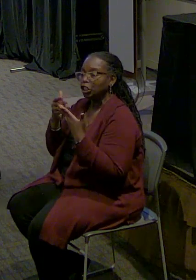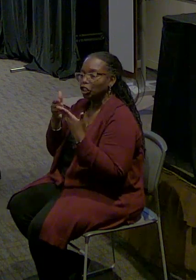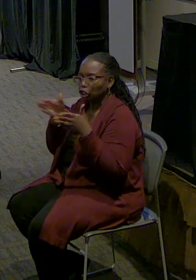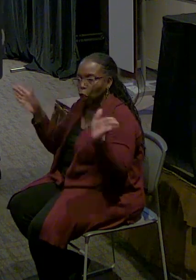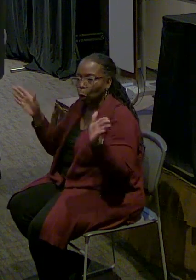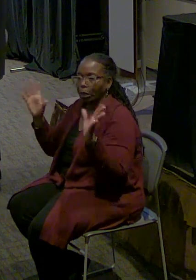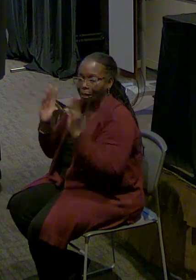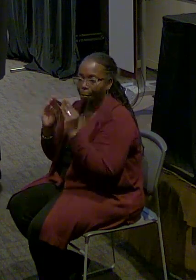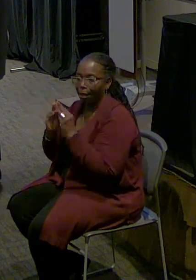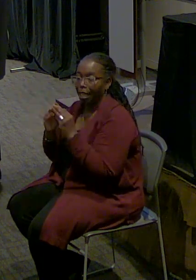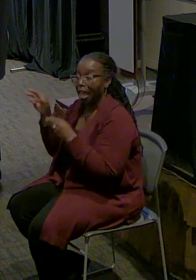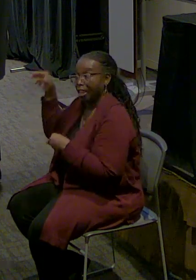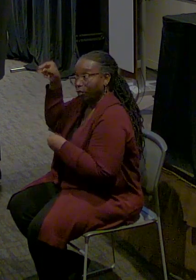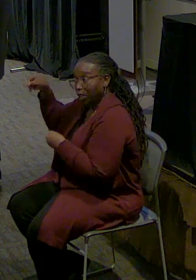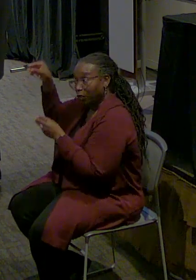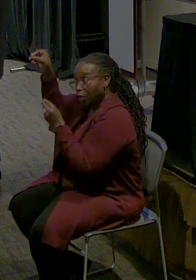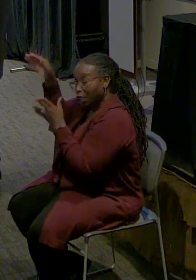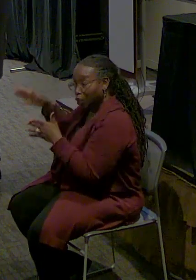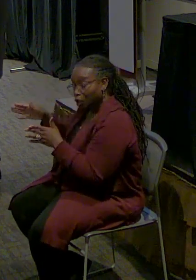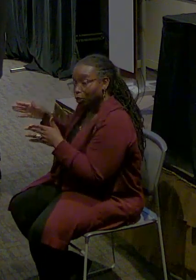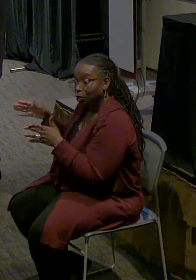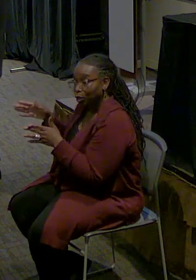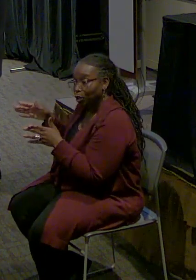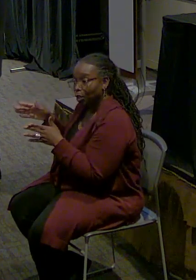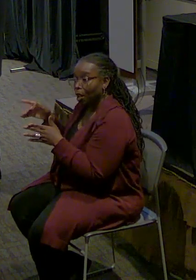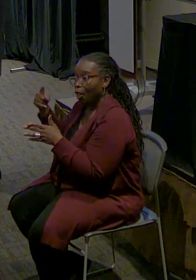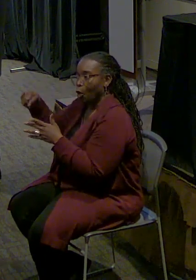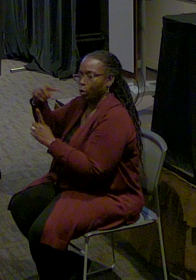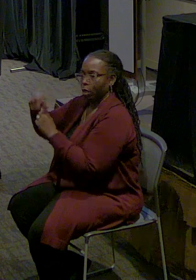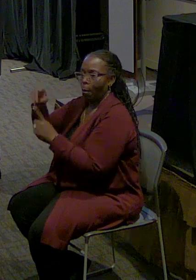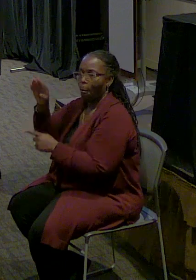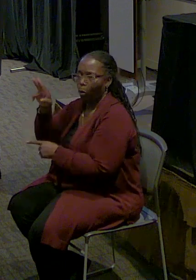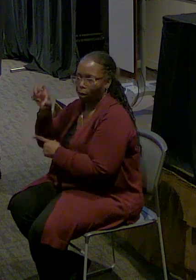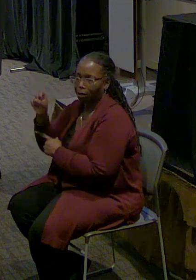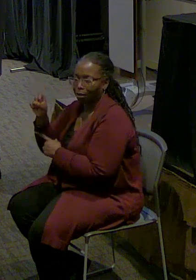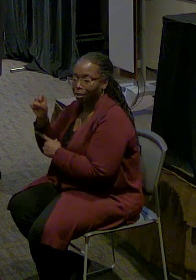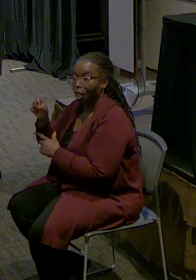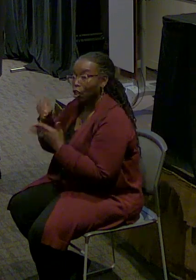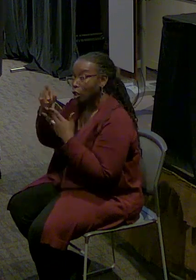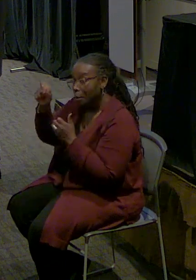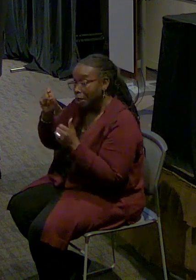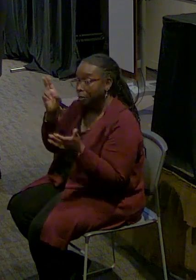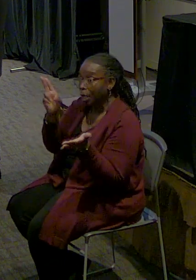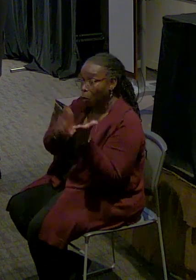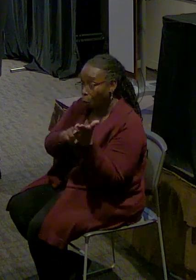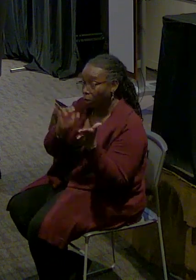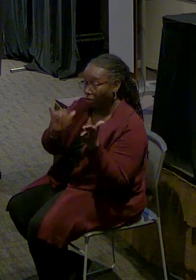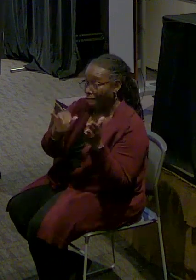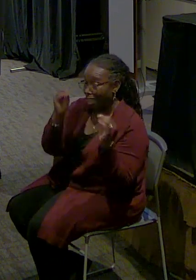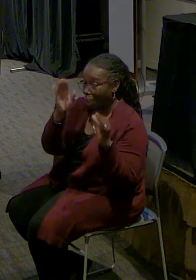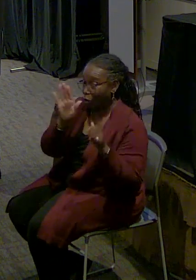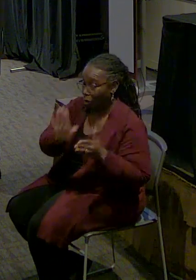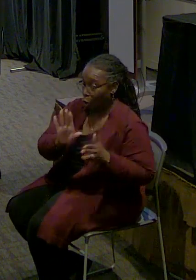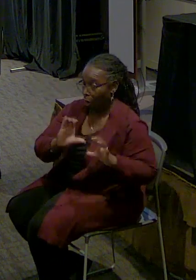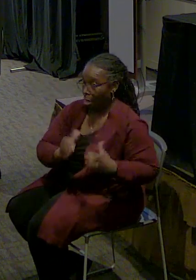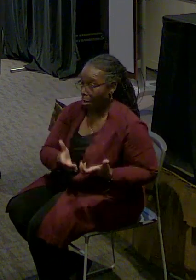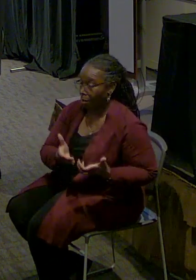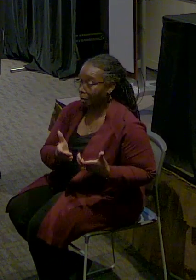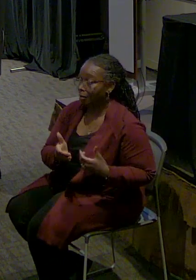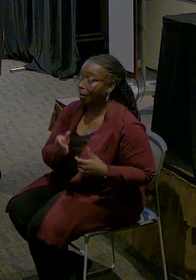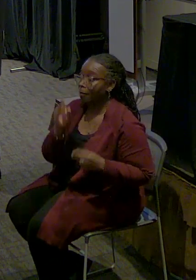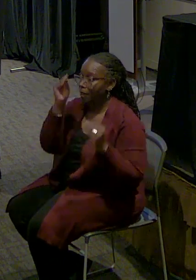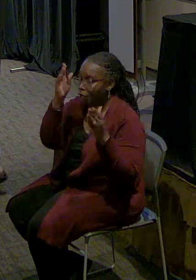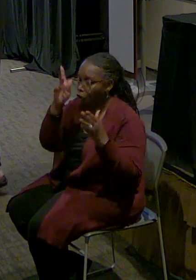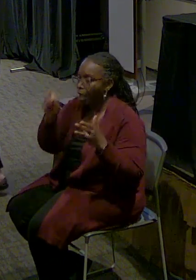funded for our teachers those bonuses. So the student must be enrolled in that teacher's class. The